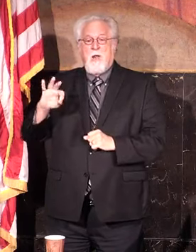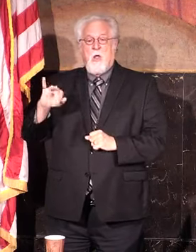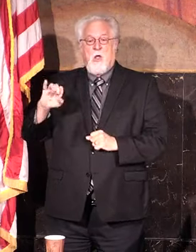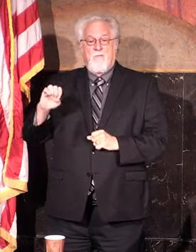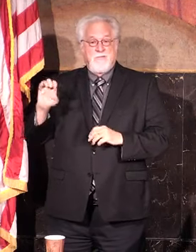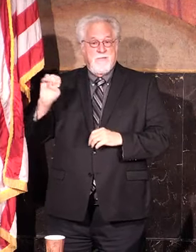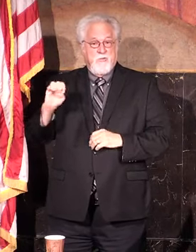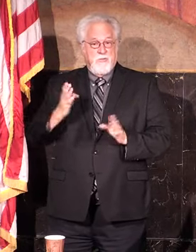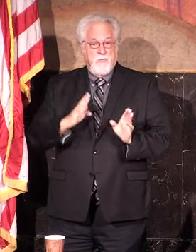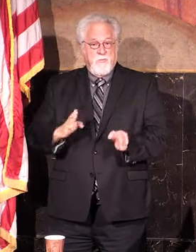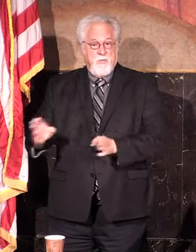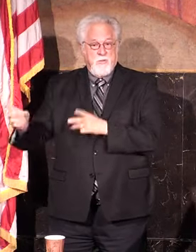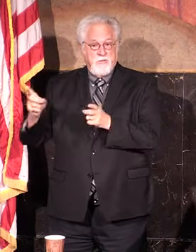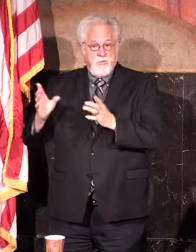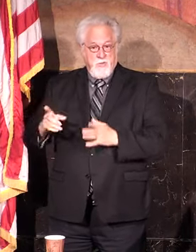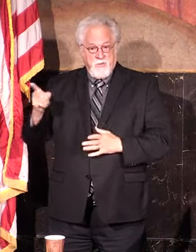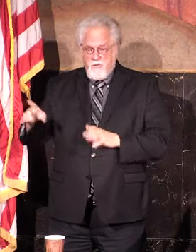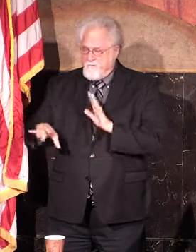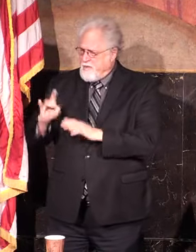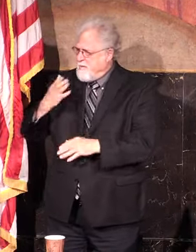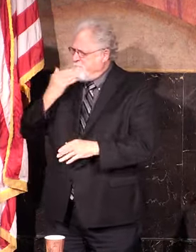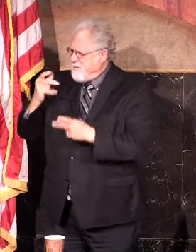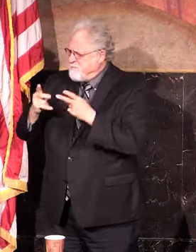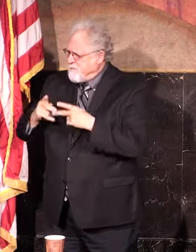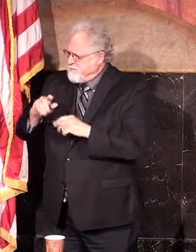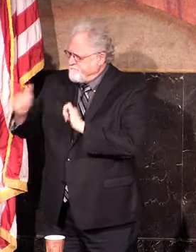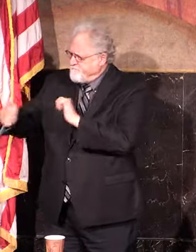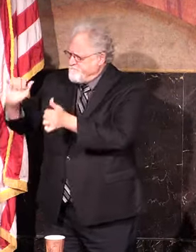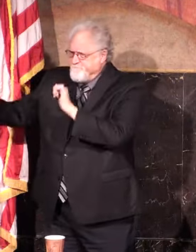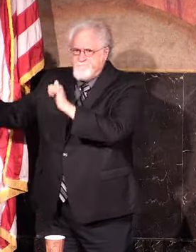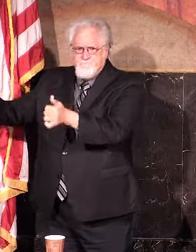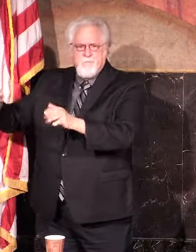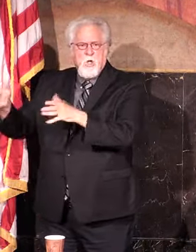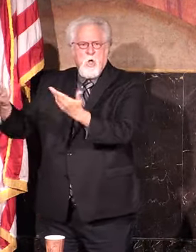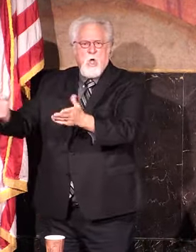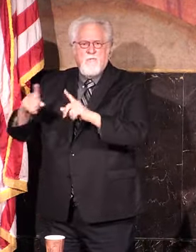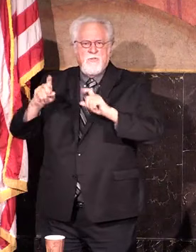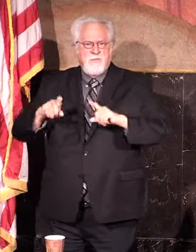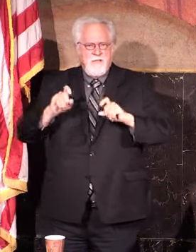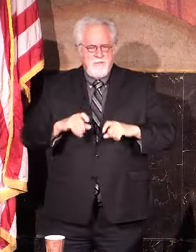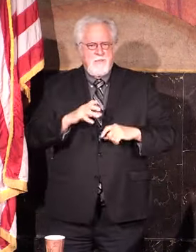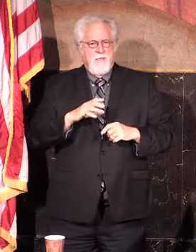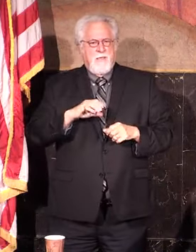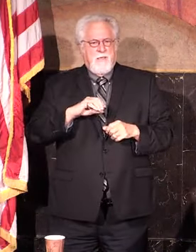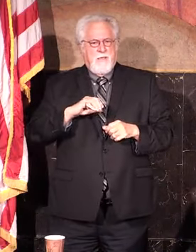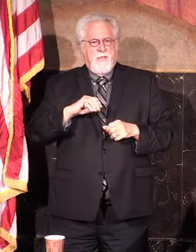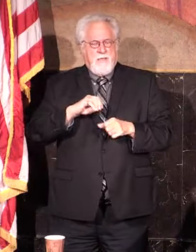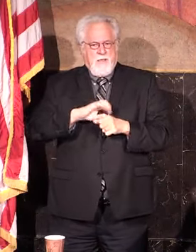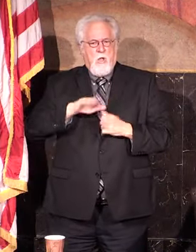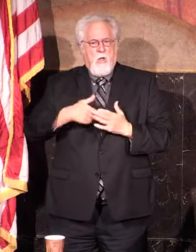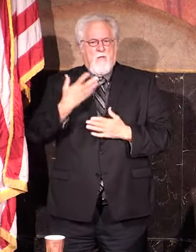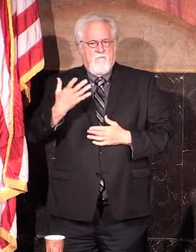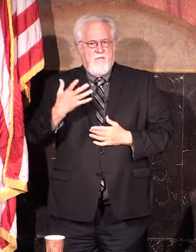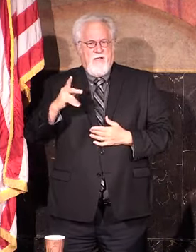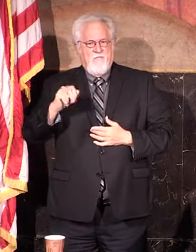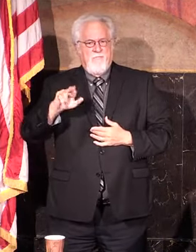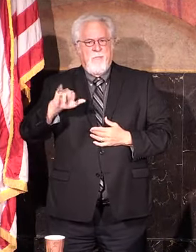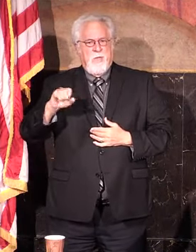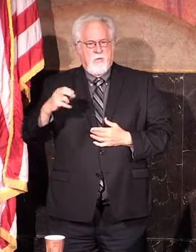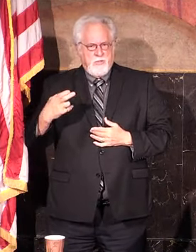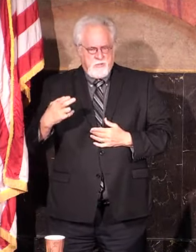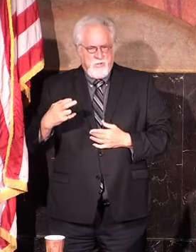Emergency Preparedness directors to find the best place for us to be able to offer the testing in all five of our parishes.